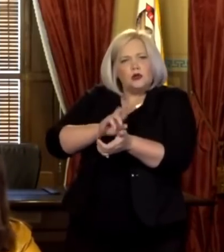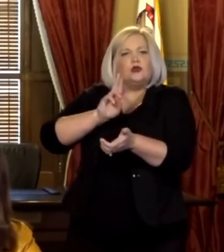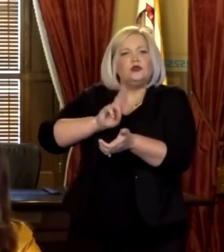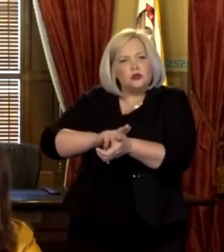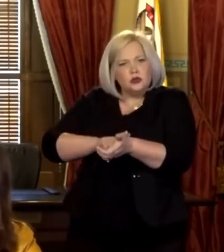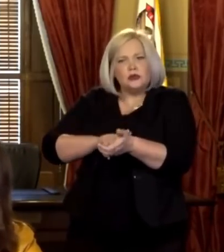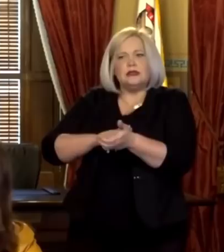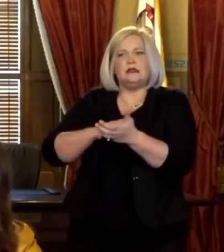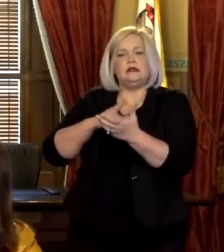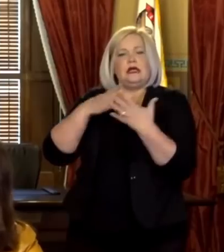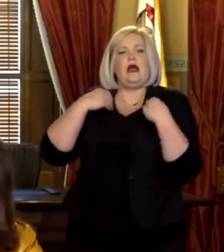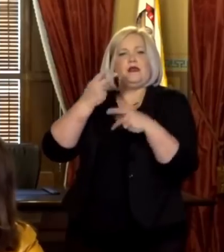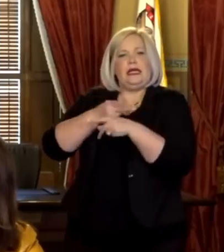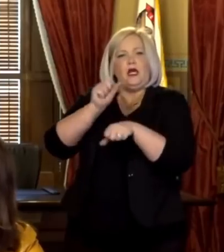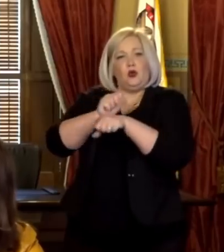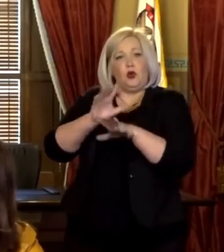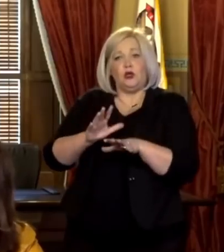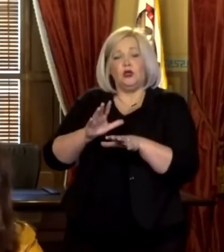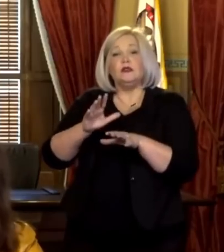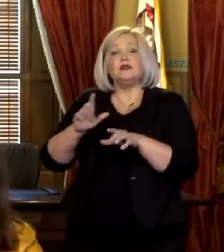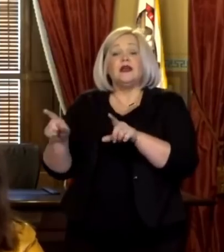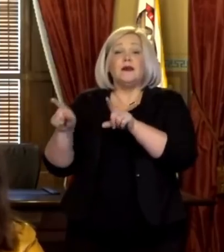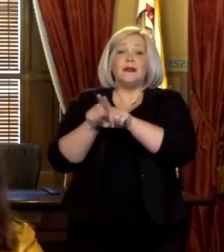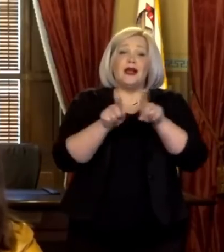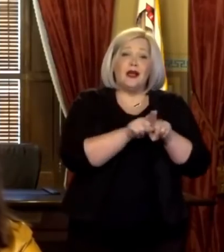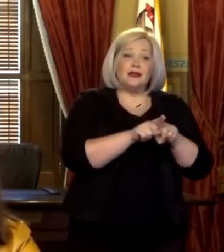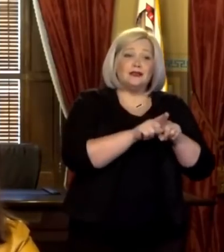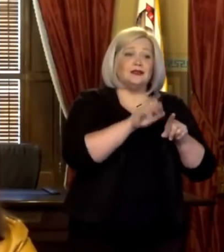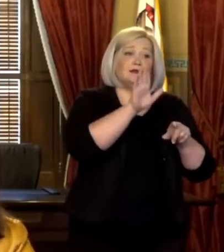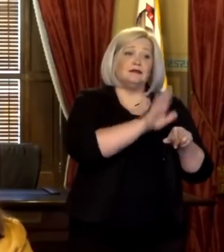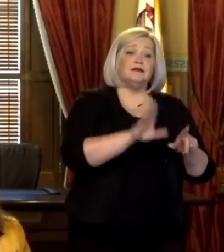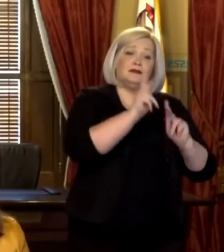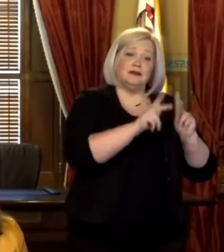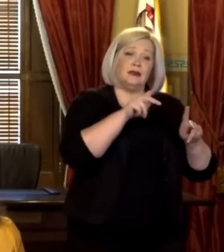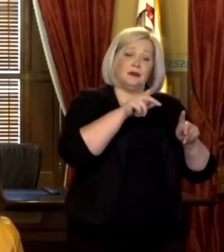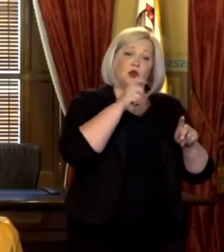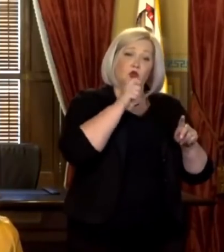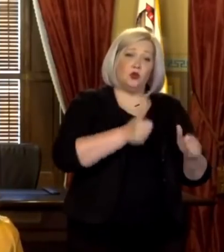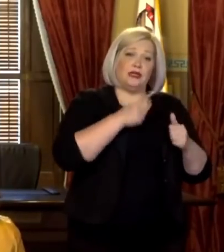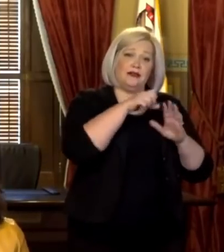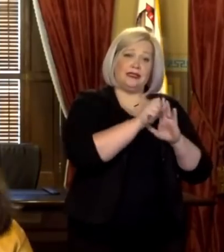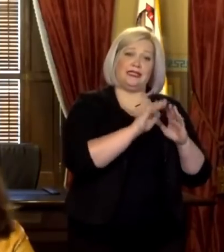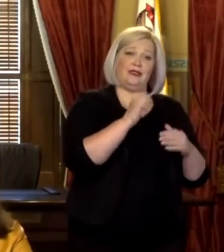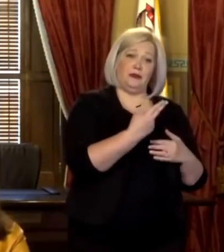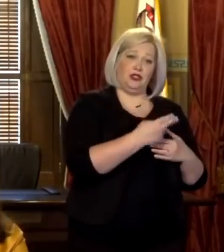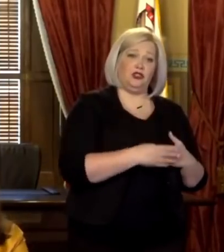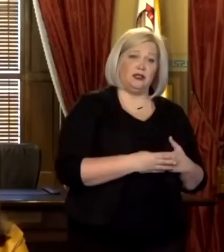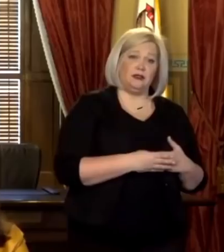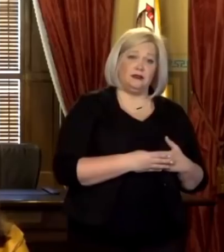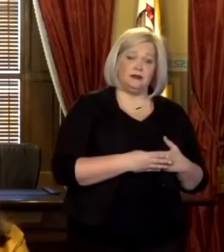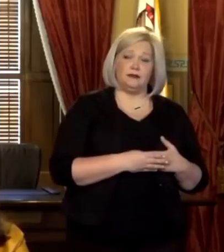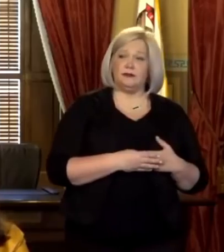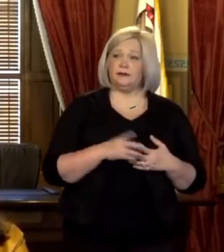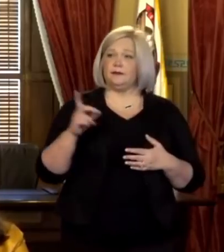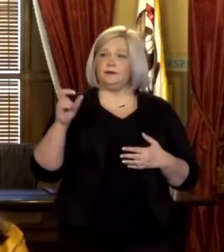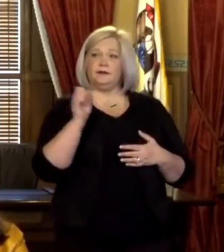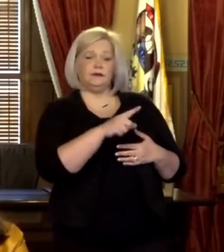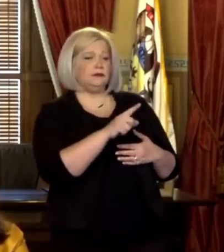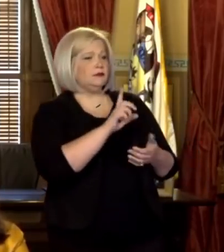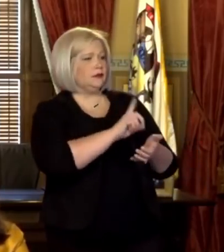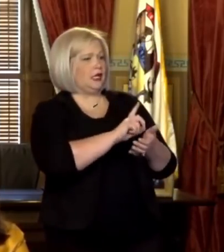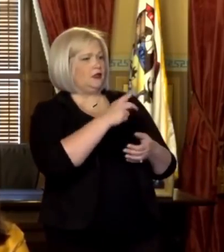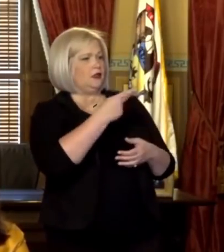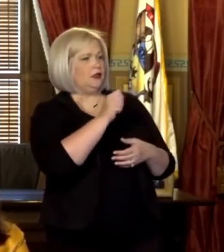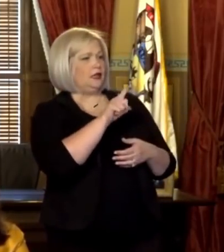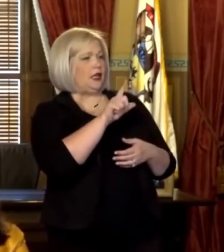as the health of the people of our state and the long-term economic outlook of our state. Dr. Khaldun, you mentioned that the field